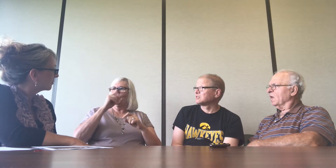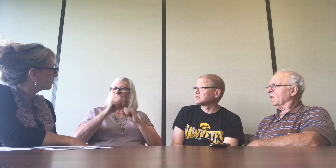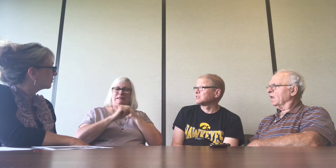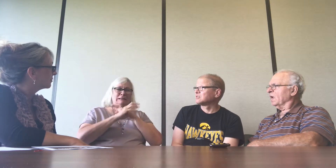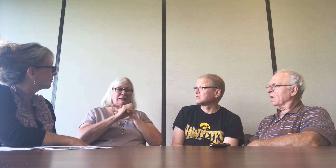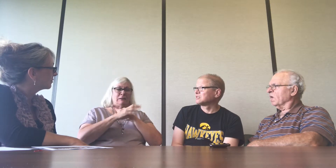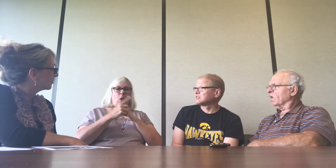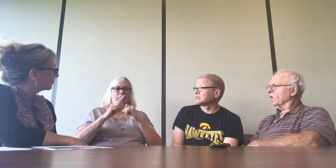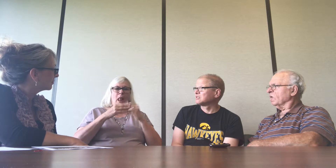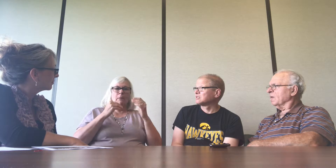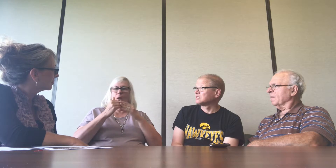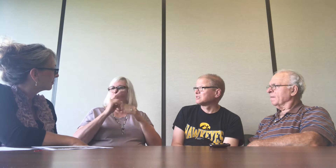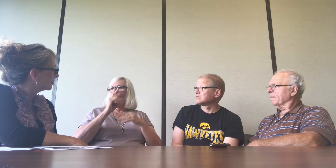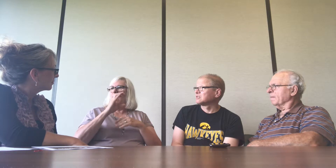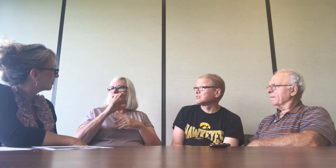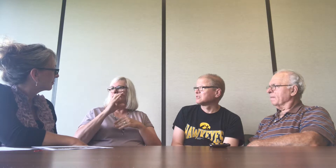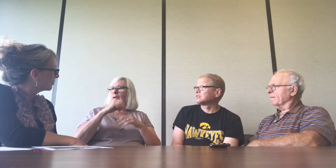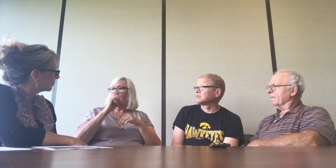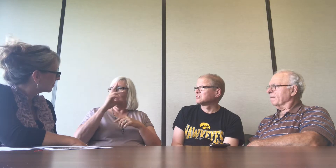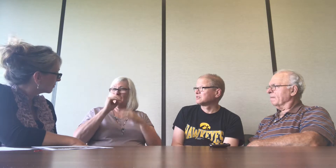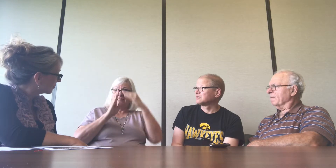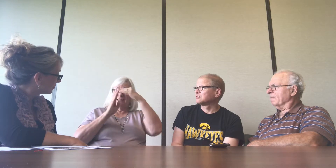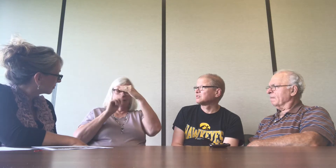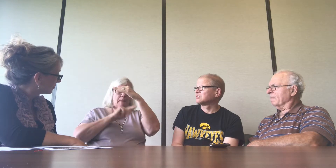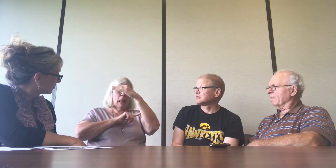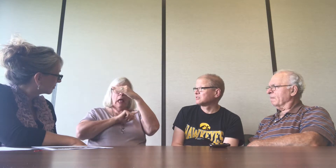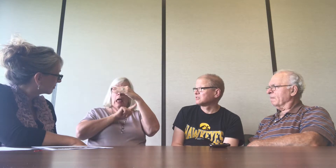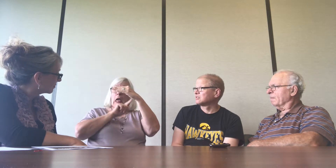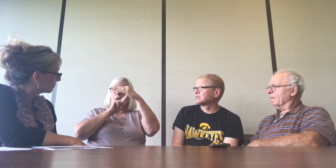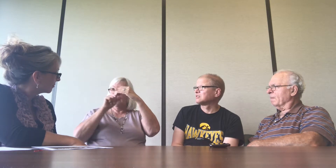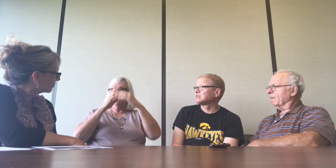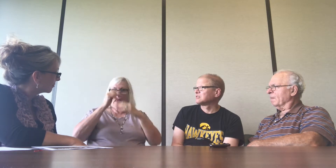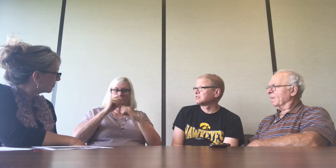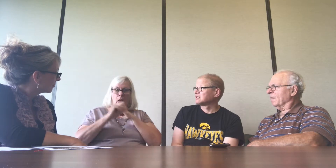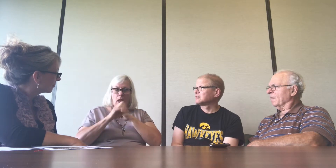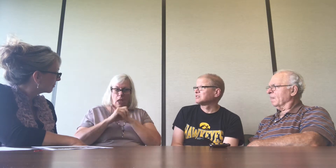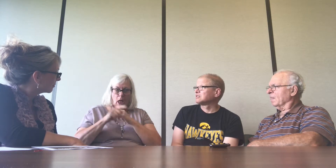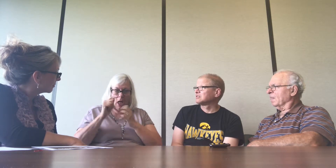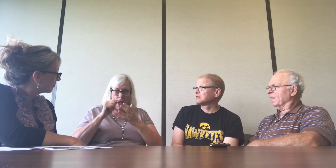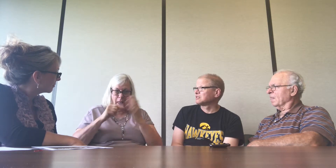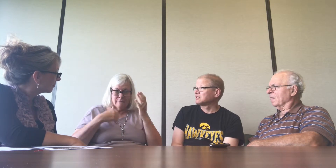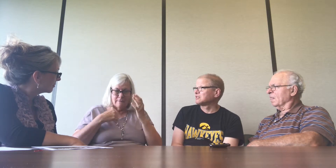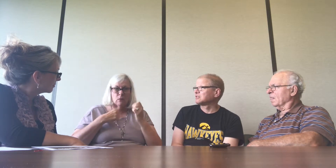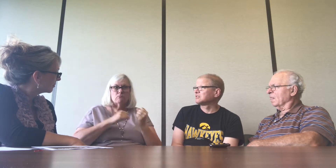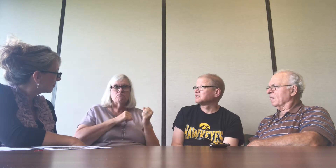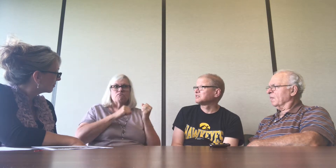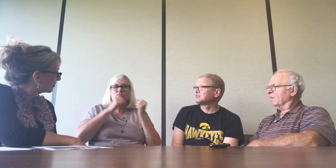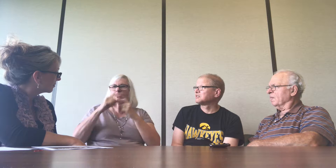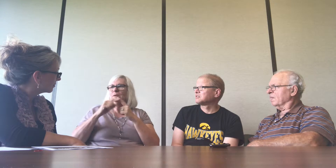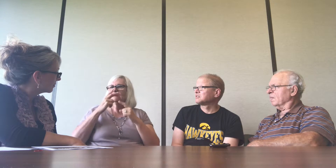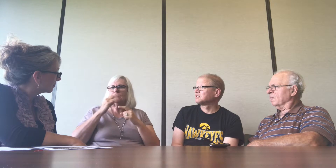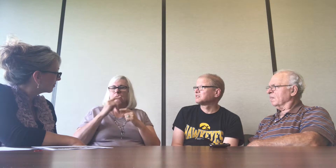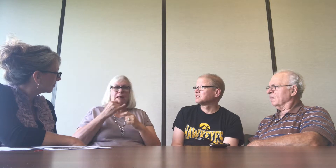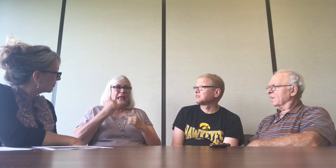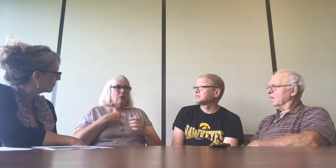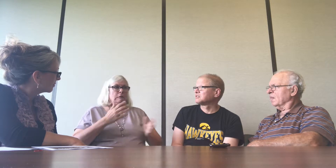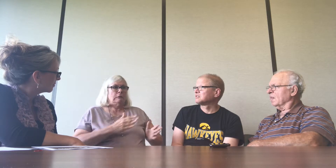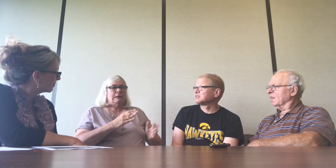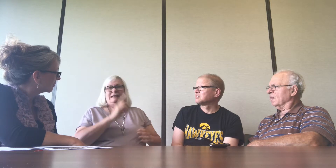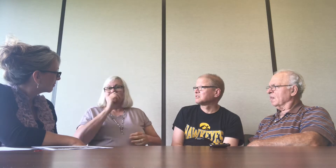Shirley, oh, I know we try to advertise in the sign language newsletter every month. I remember when we had